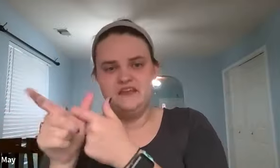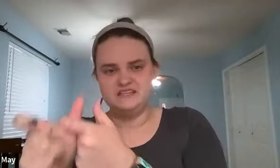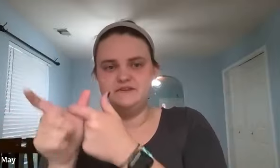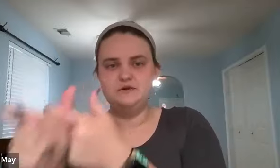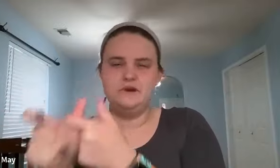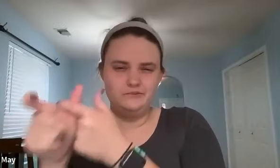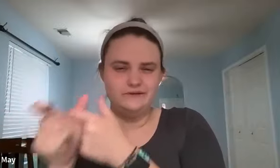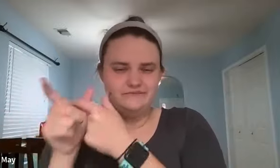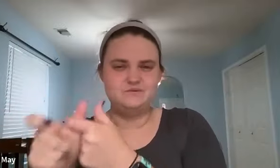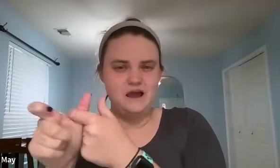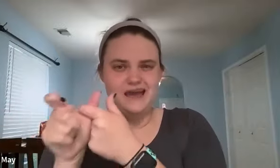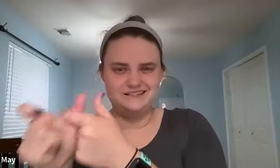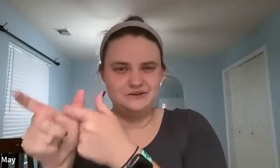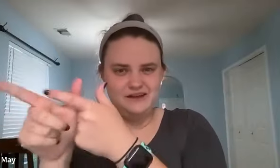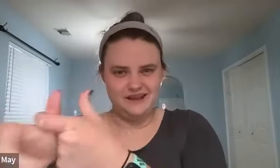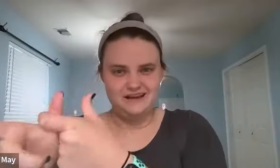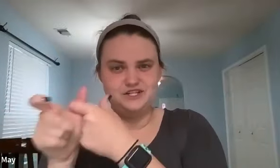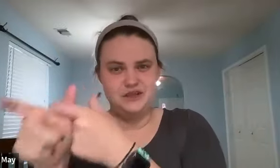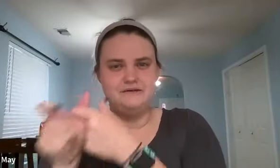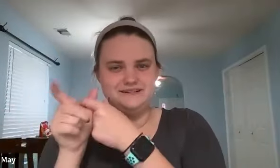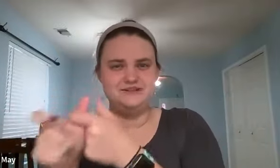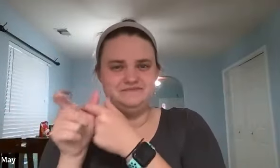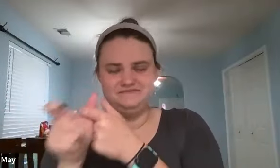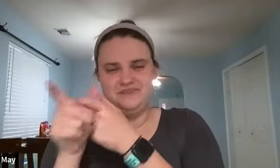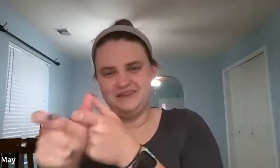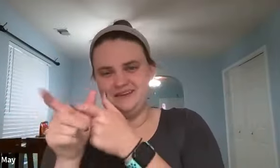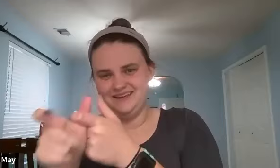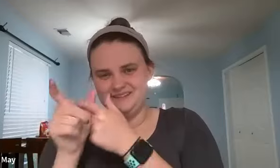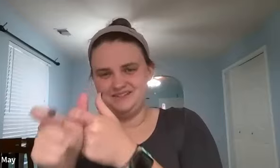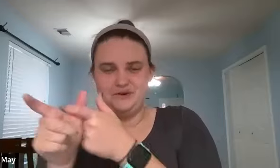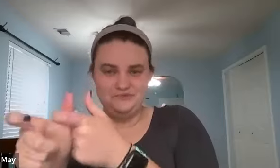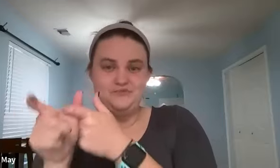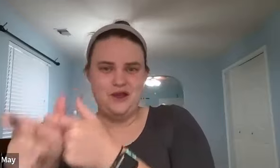It's a very weird one. That's why I had to slow down and kind of show you how I do it. So run.